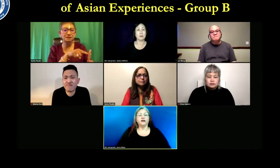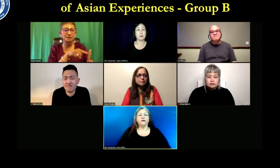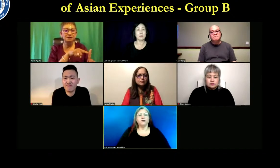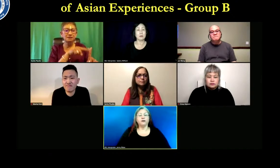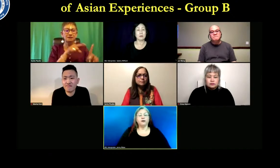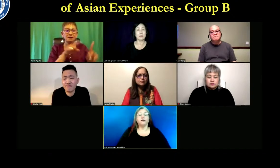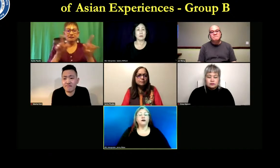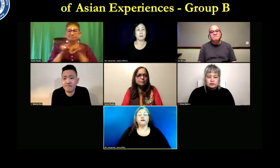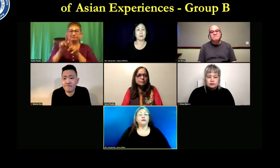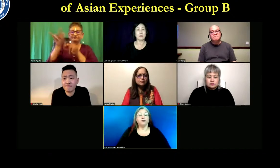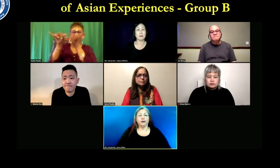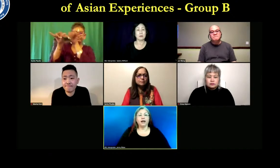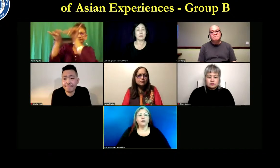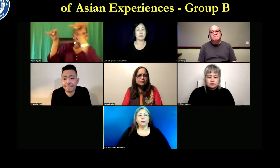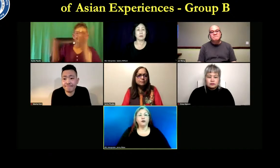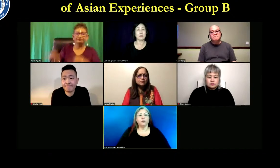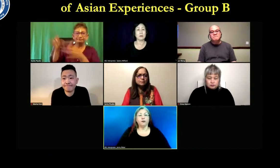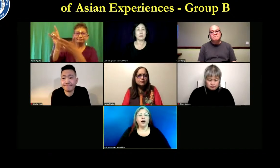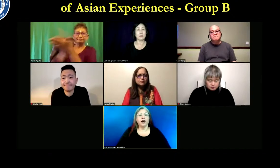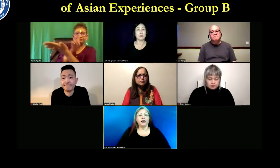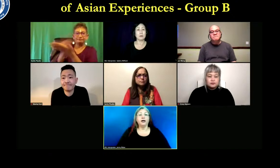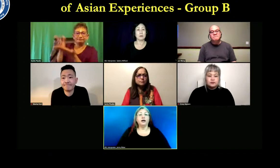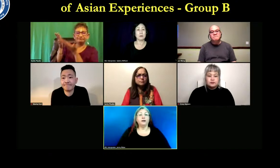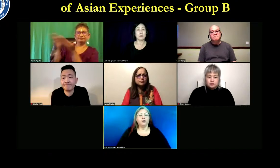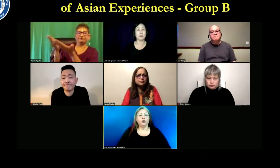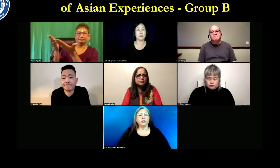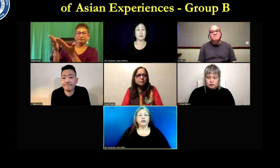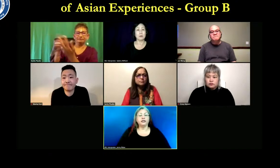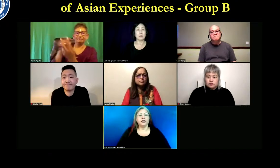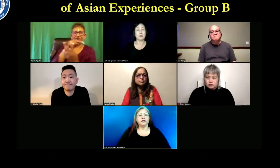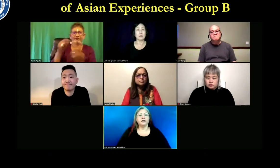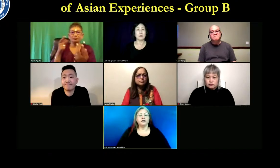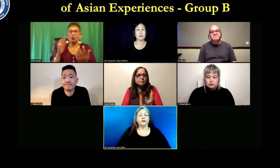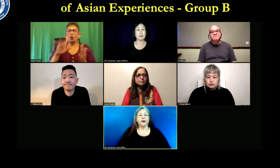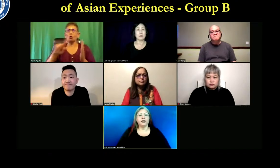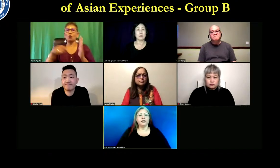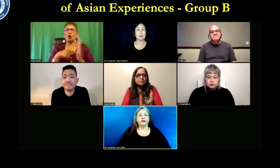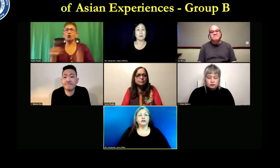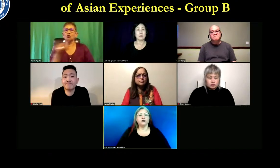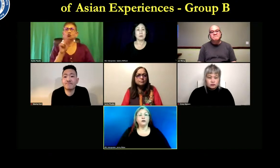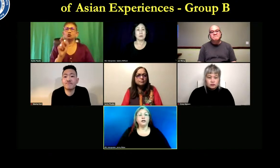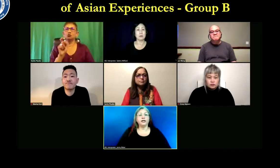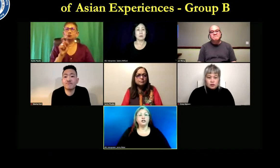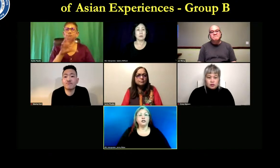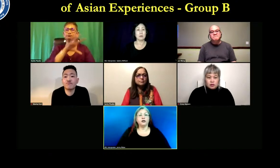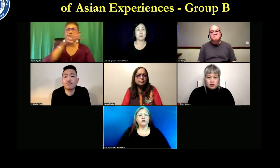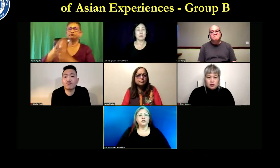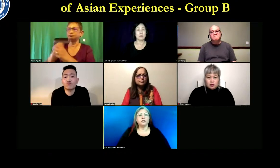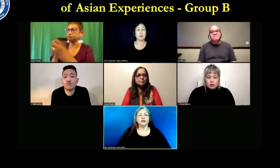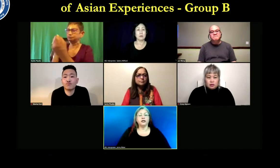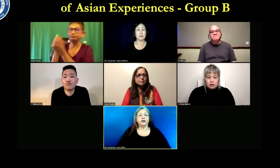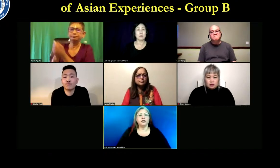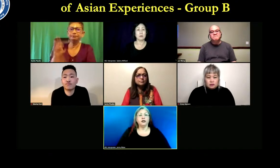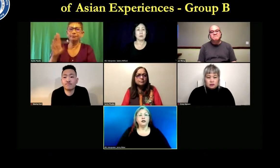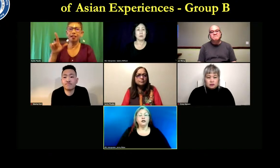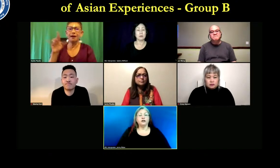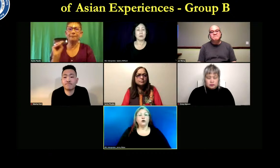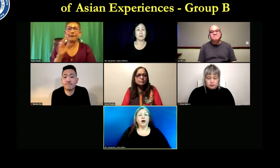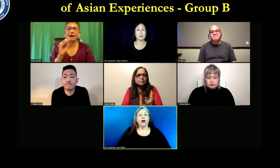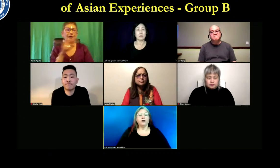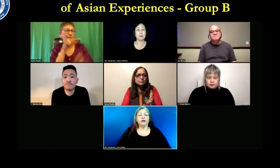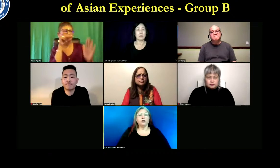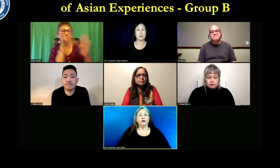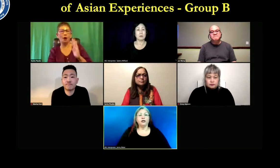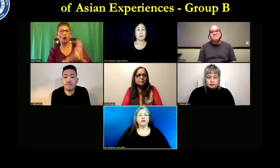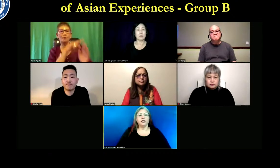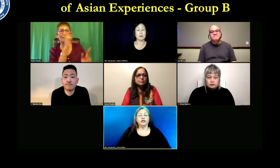of Black people by the police and the systematic discrimination that we see? So